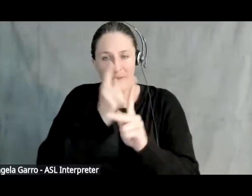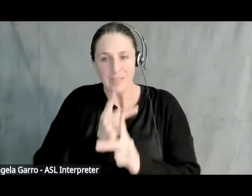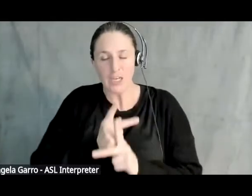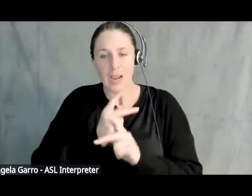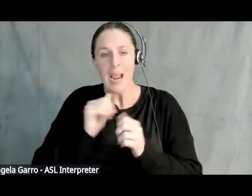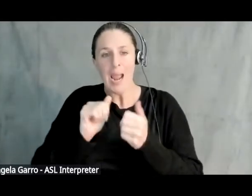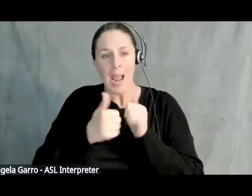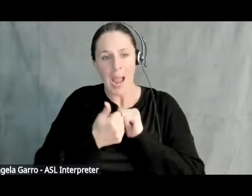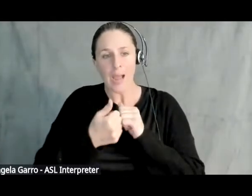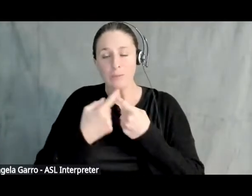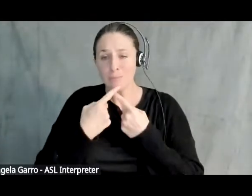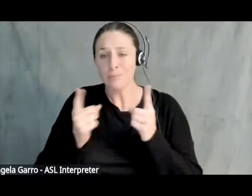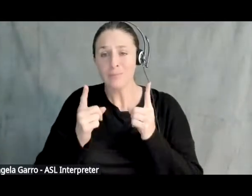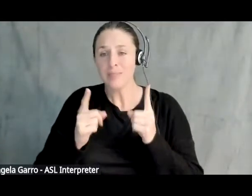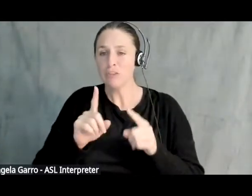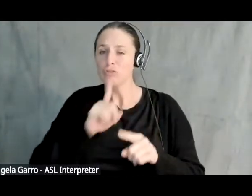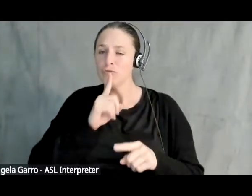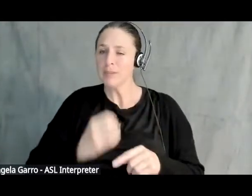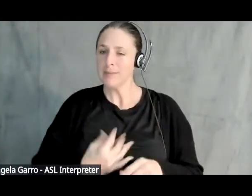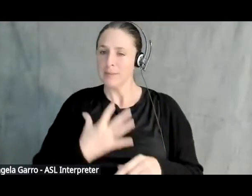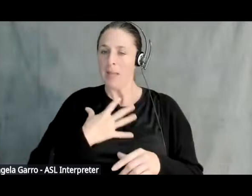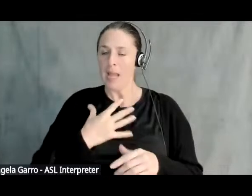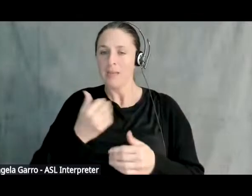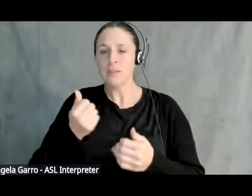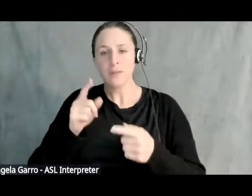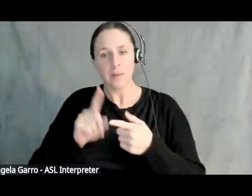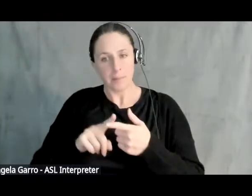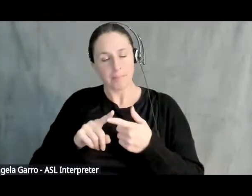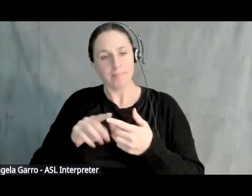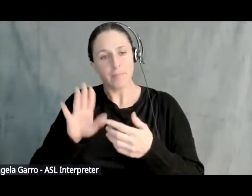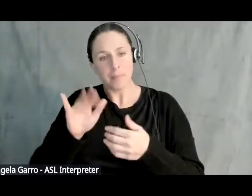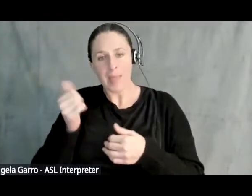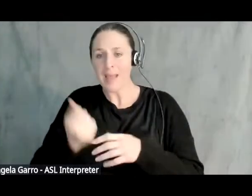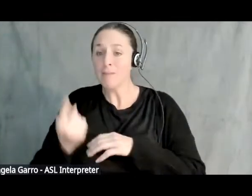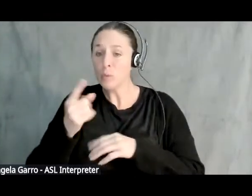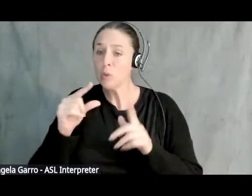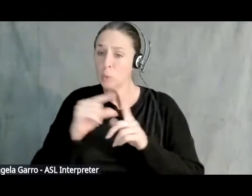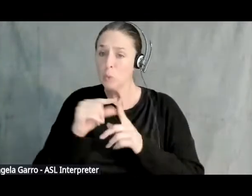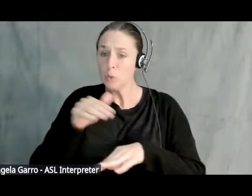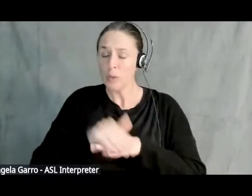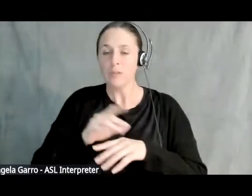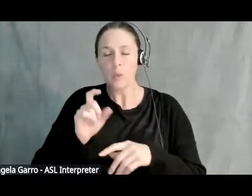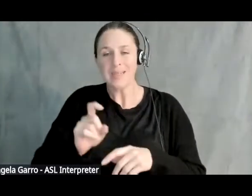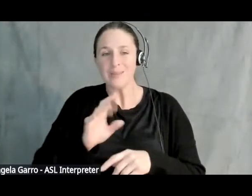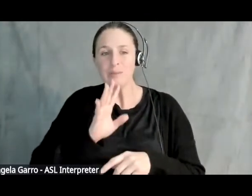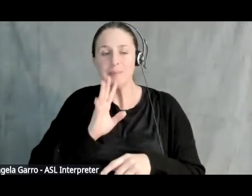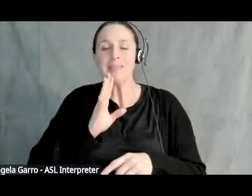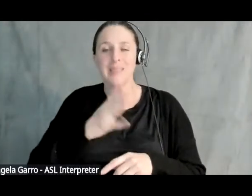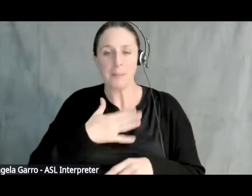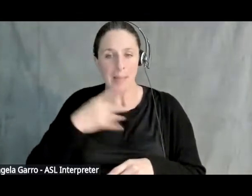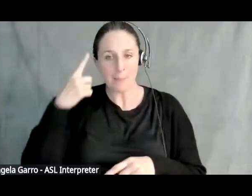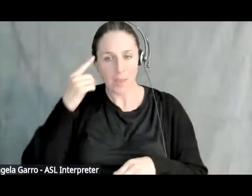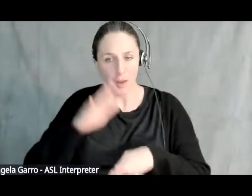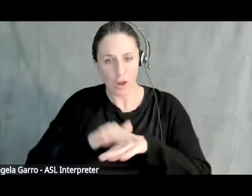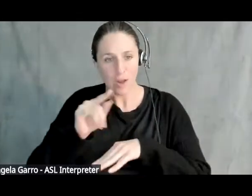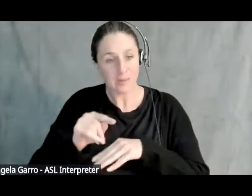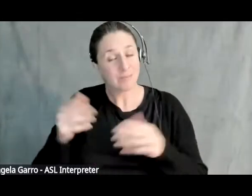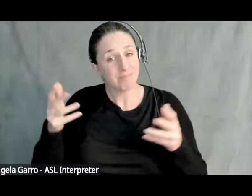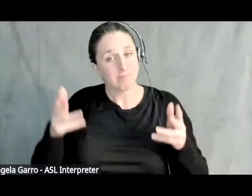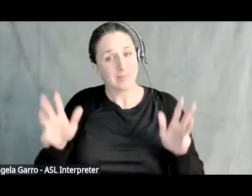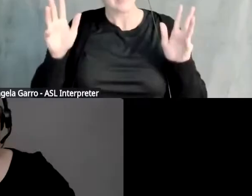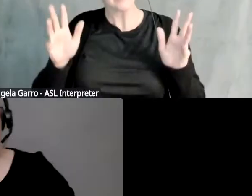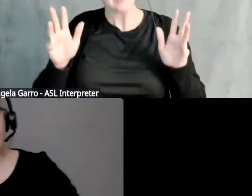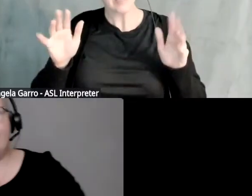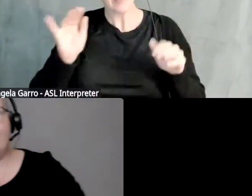across. And I was just inspired by everybody's words tonight. So I had to speak my mind on that. So that's it. So that's